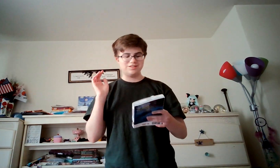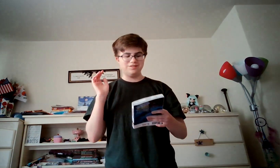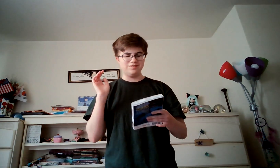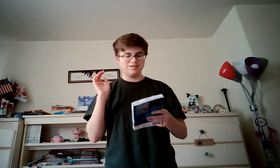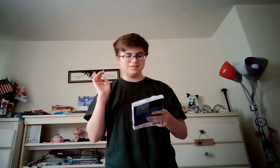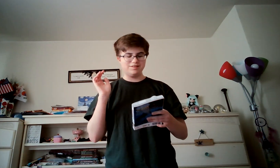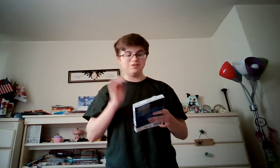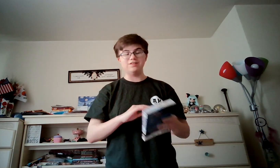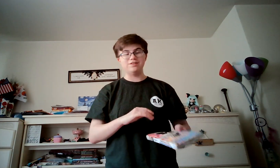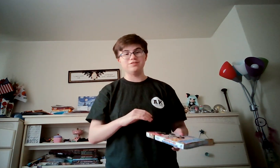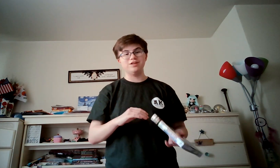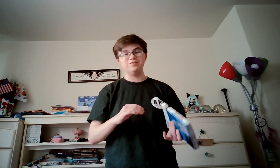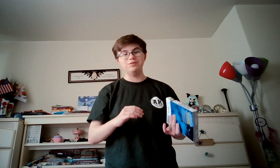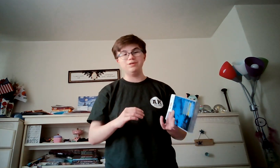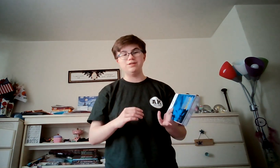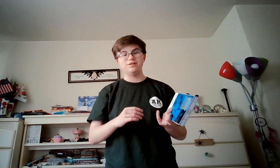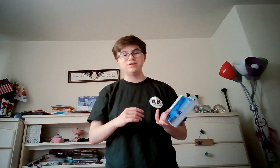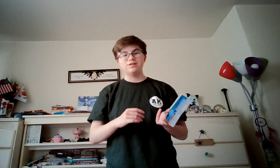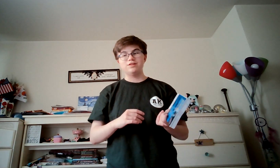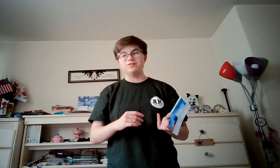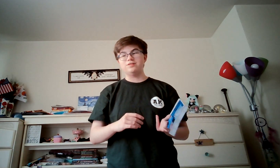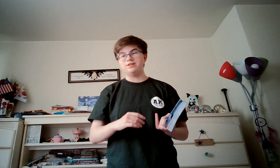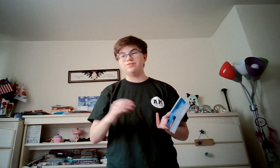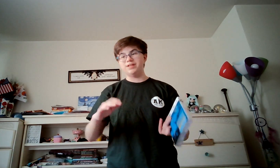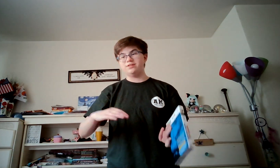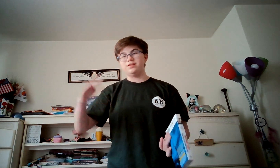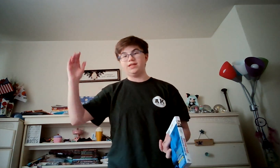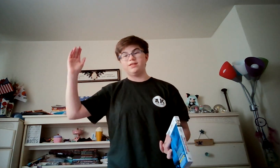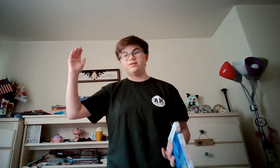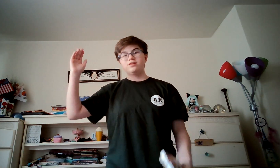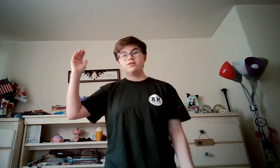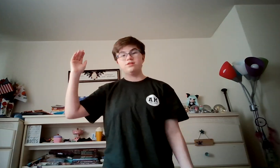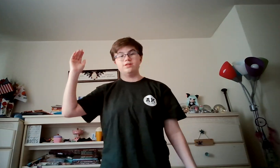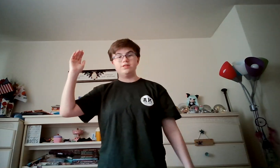So there is other stuff in here, but there's information, like,